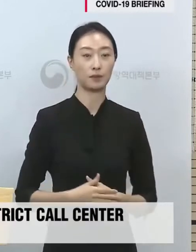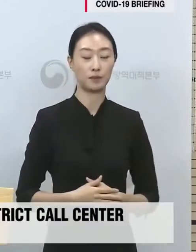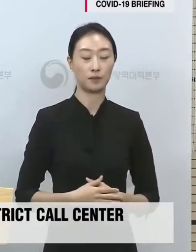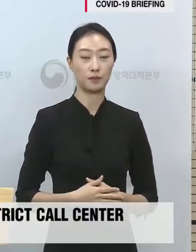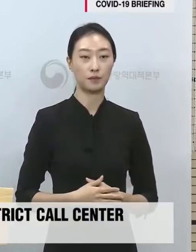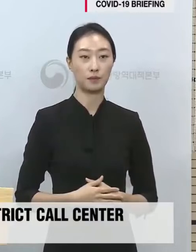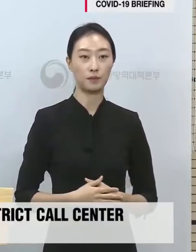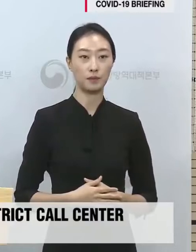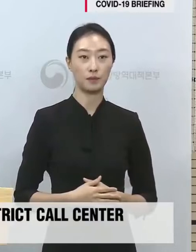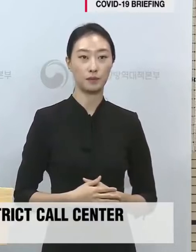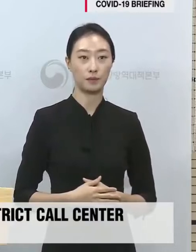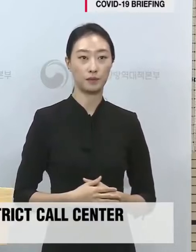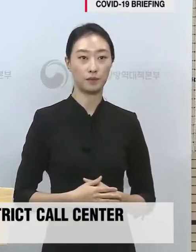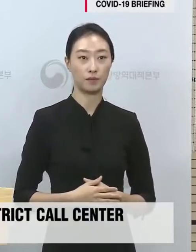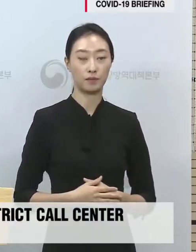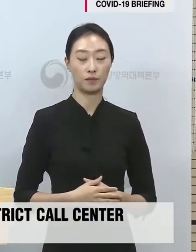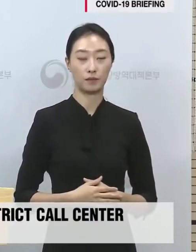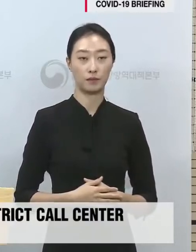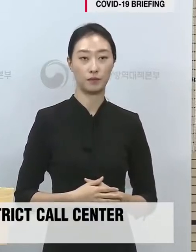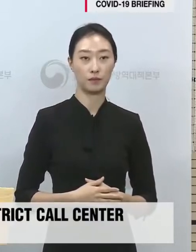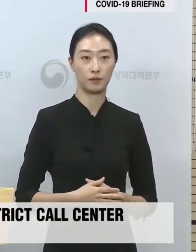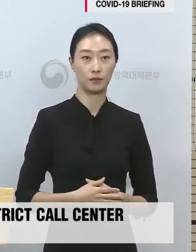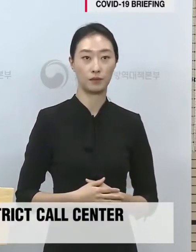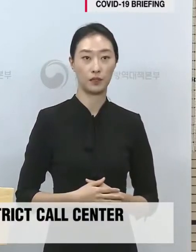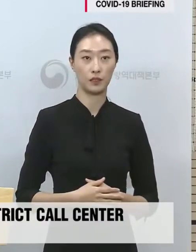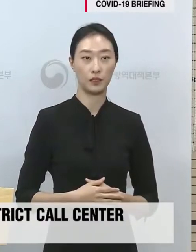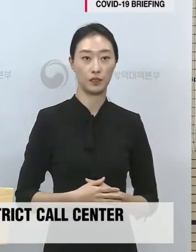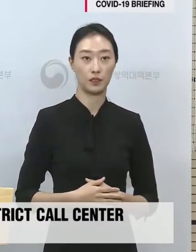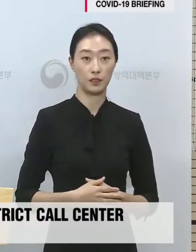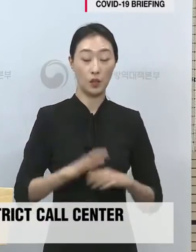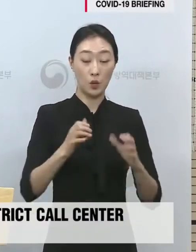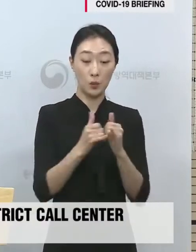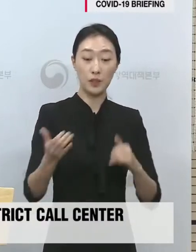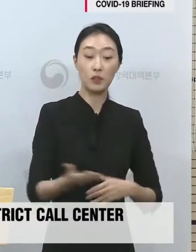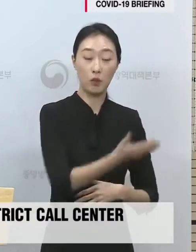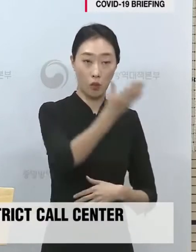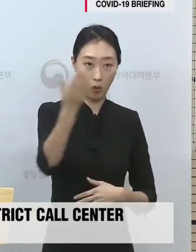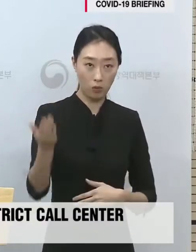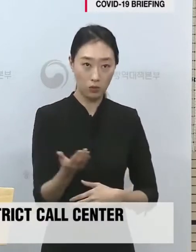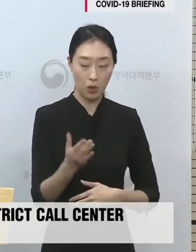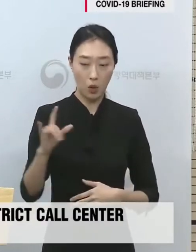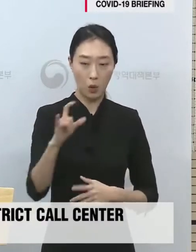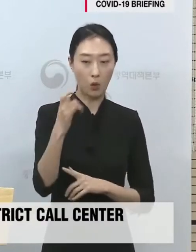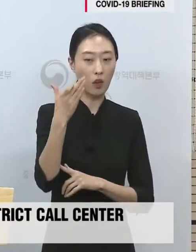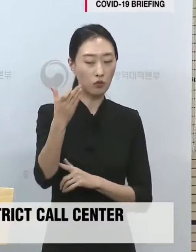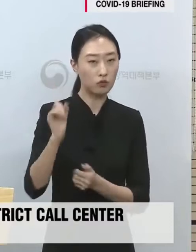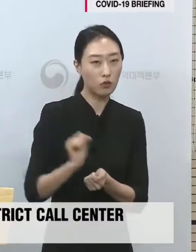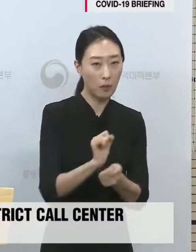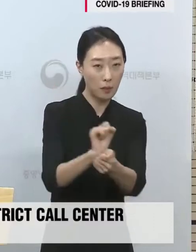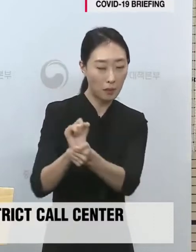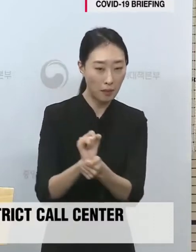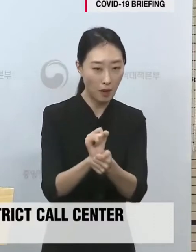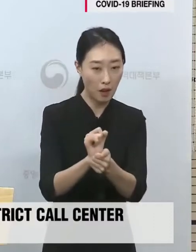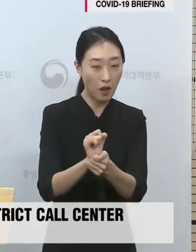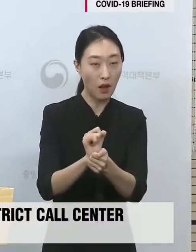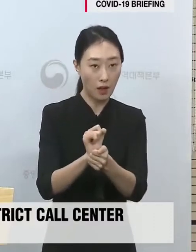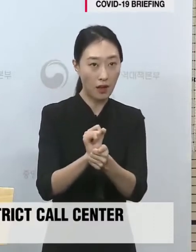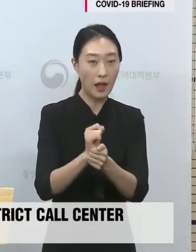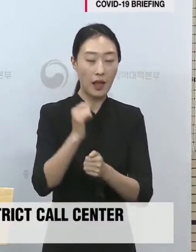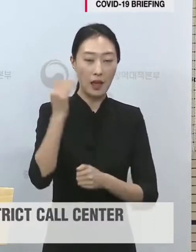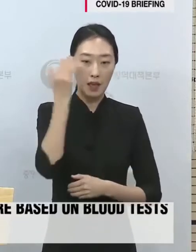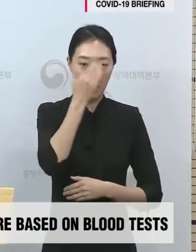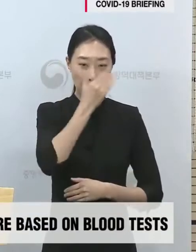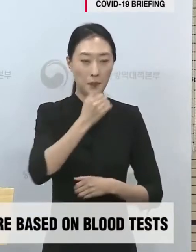the research for the cure against the corona outbreak. And to the public,